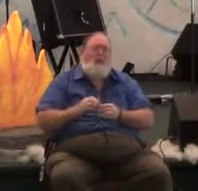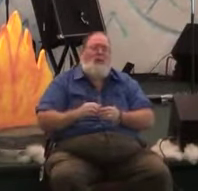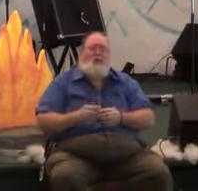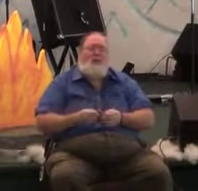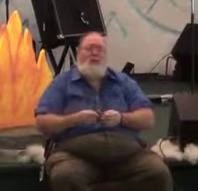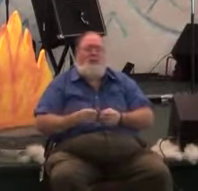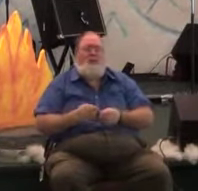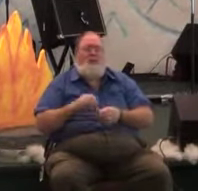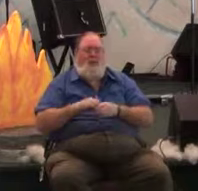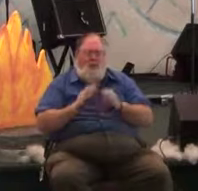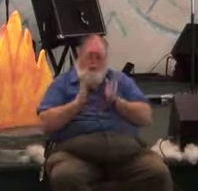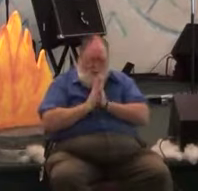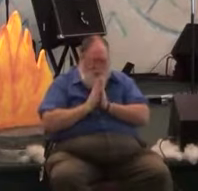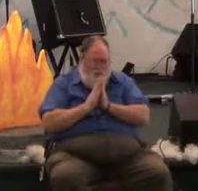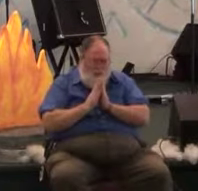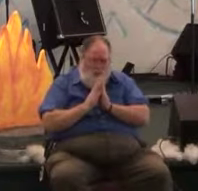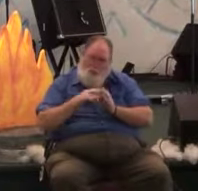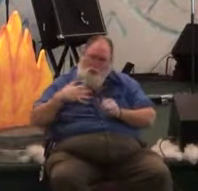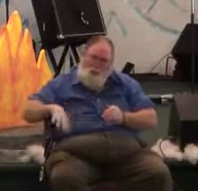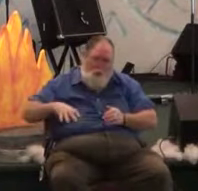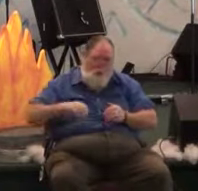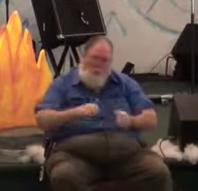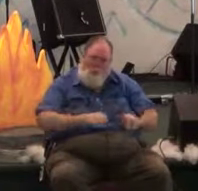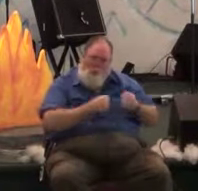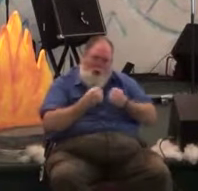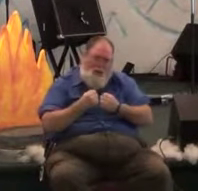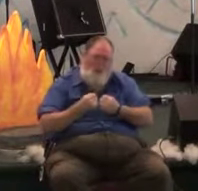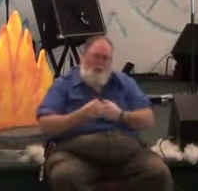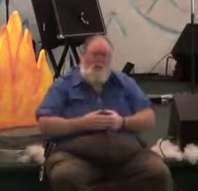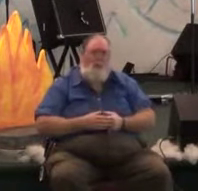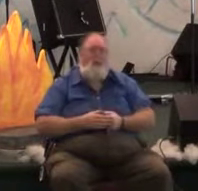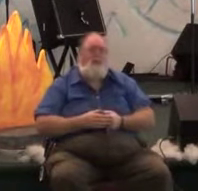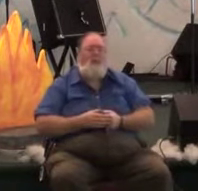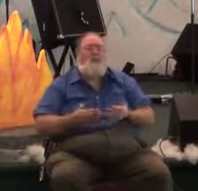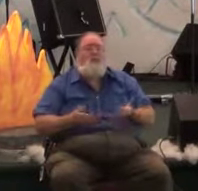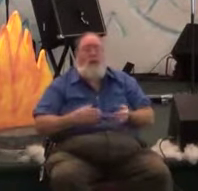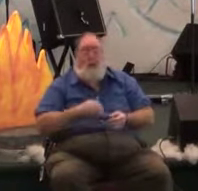That's why I love Destiny Family and Faith's prayer chain. When we get that out,